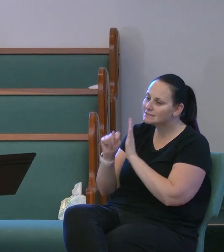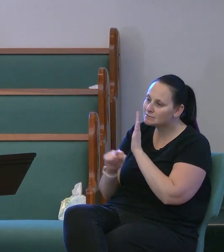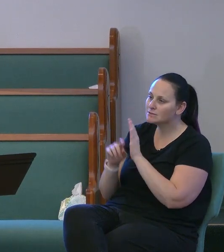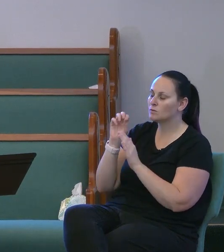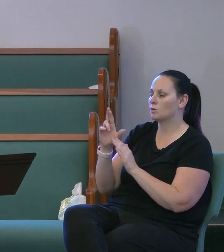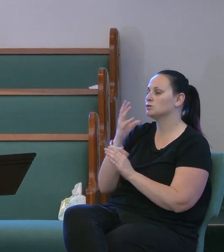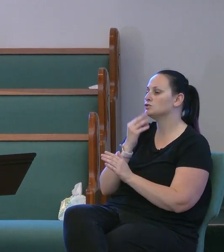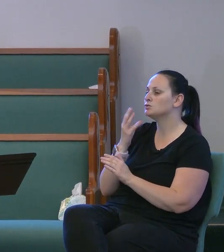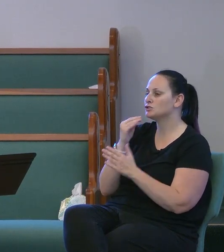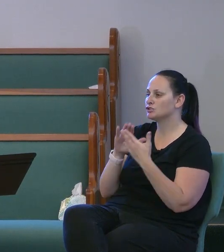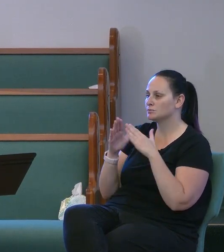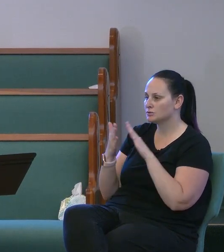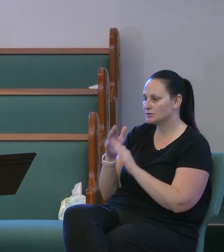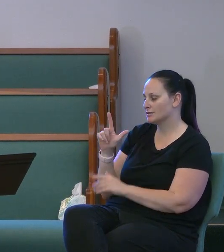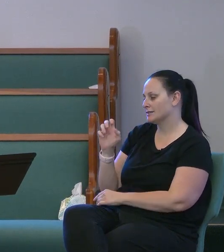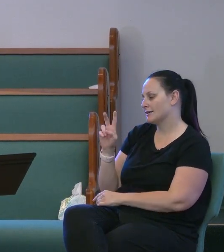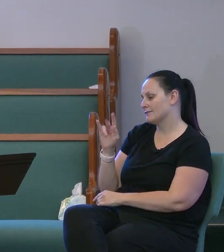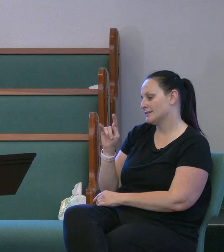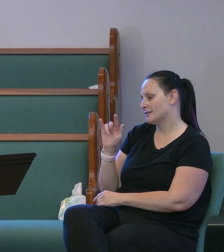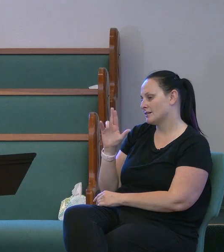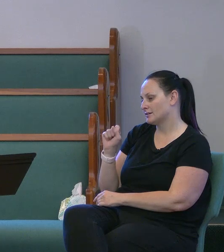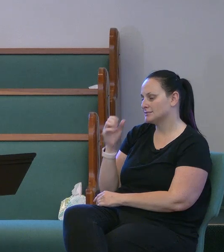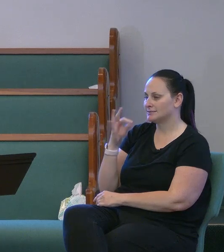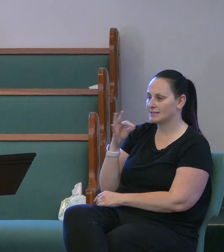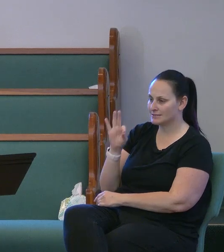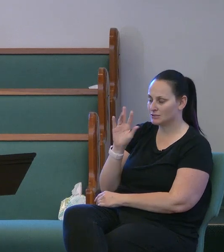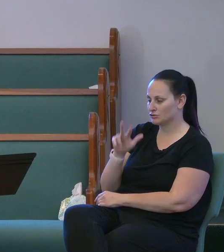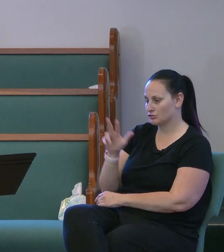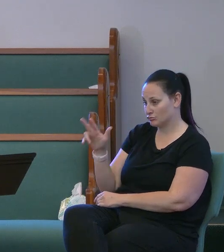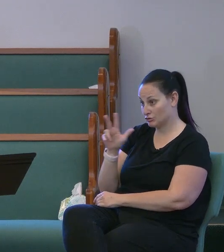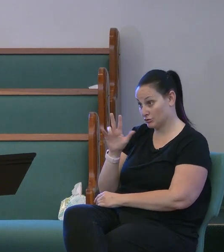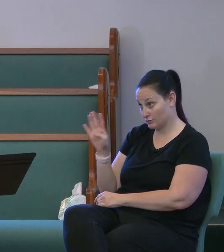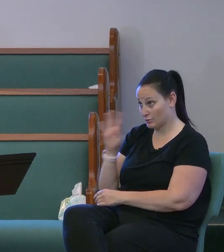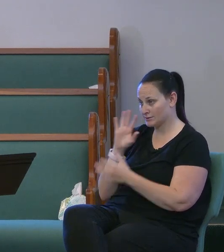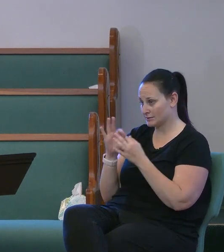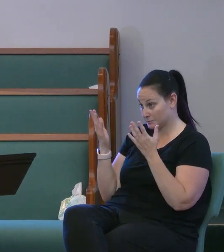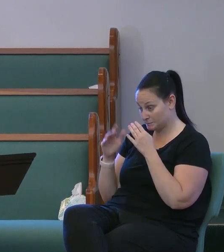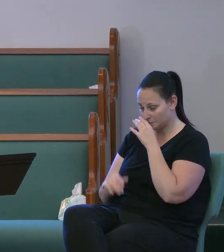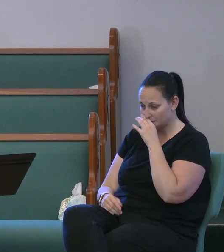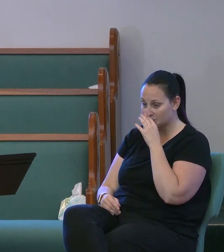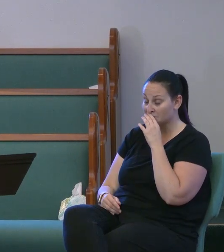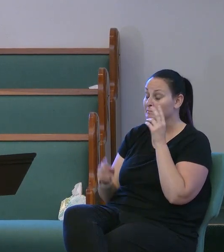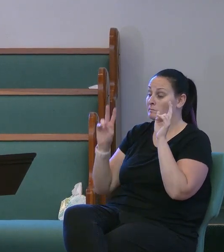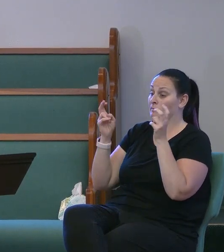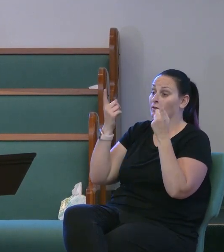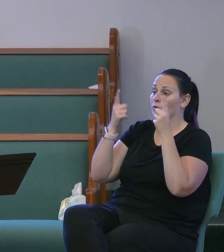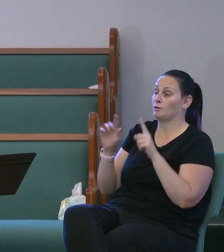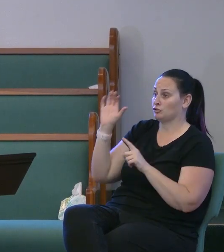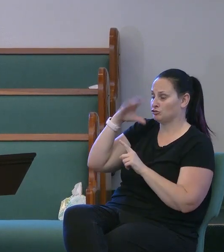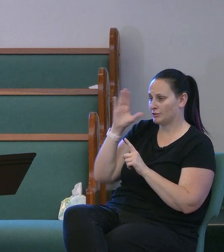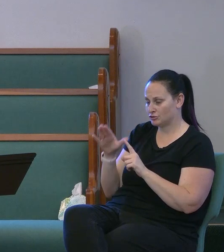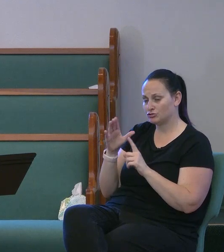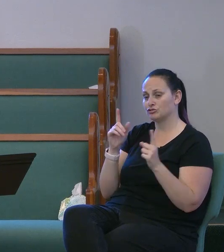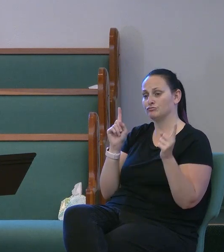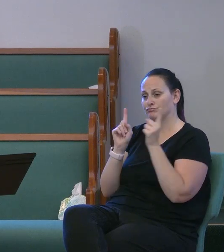Jewish community. Leviticus 19, 33 and 34 says this. "When a stranger sojourns with